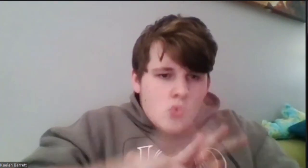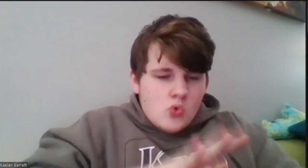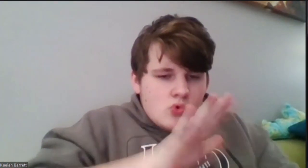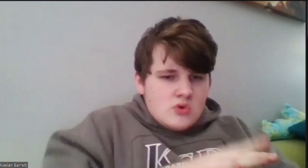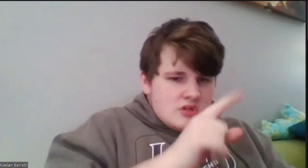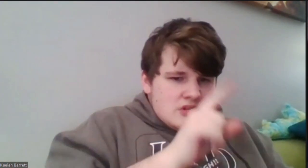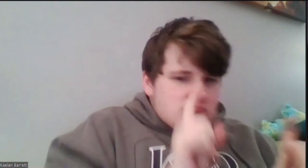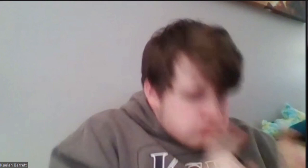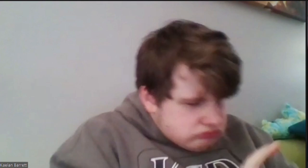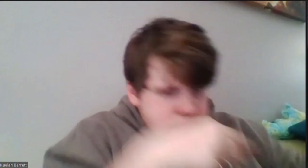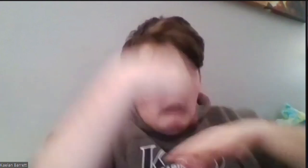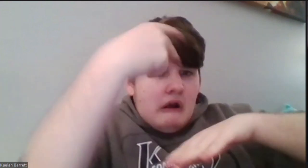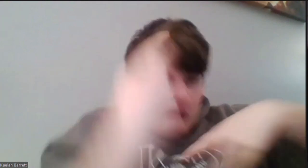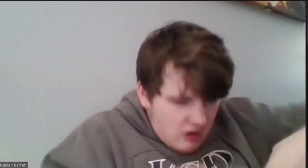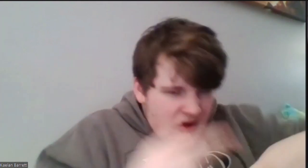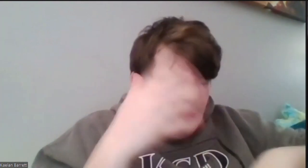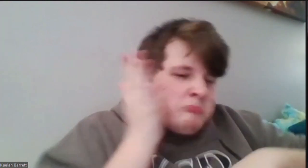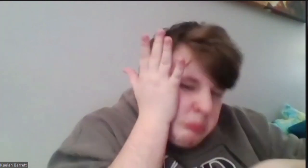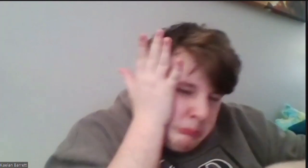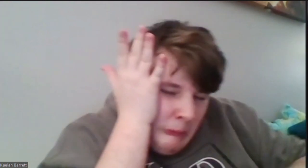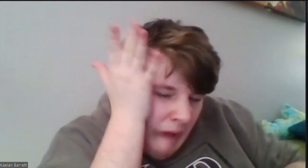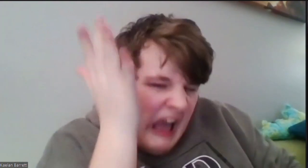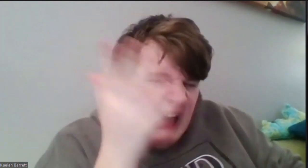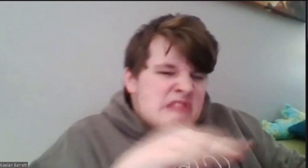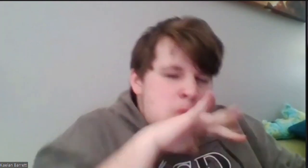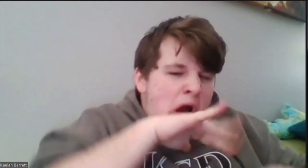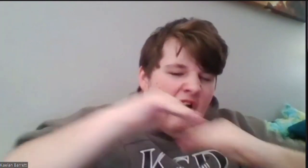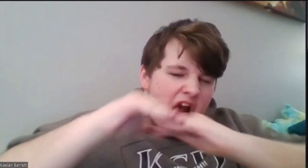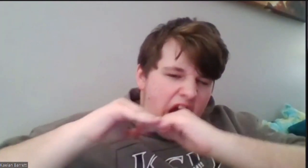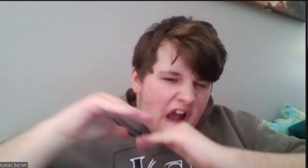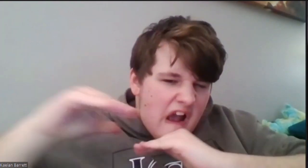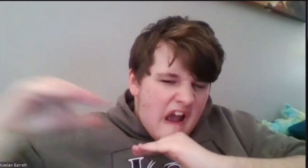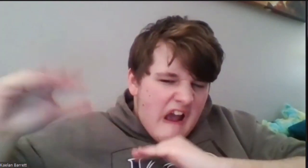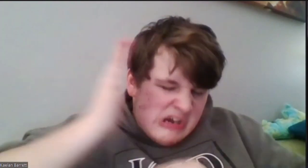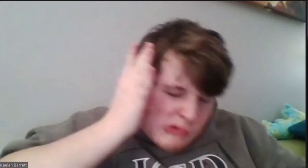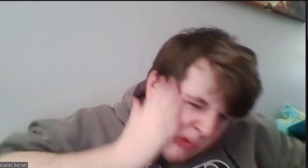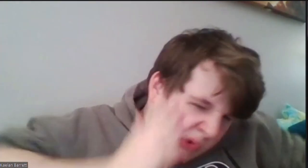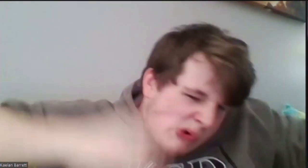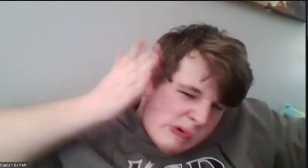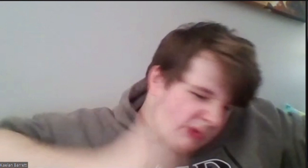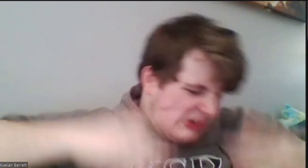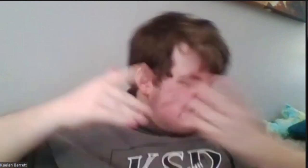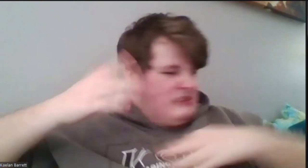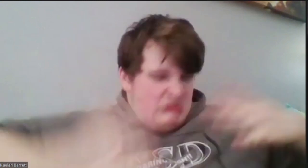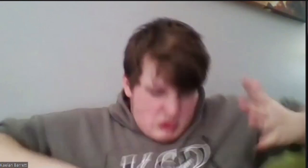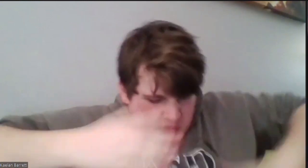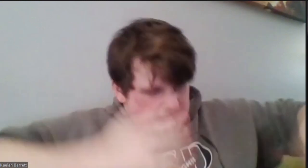they arrived at Scrooge's old elementary school. And here they are. They wrecking right on the ground. Right on the floor.